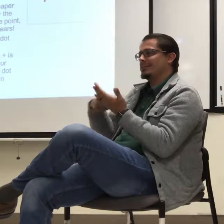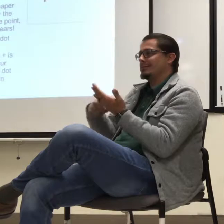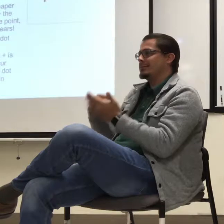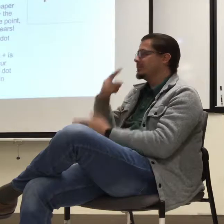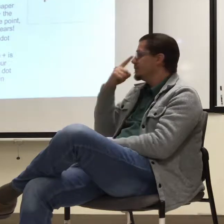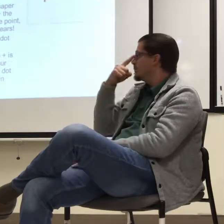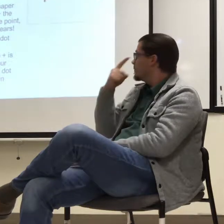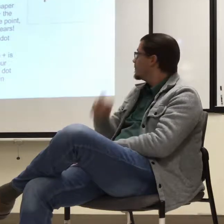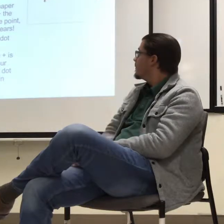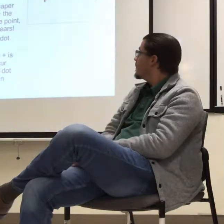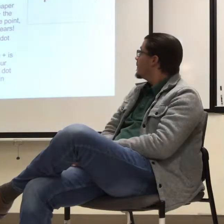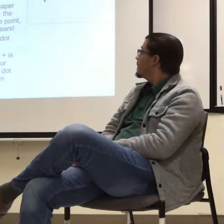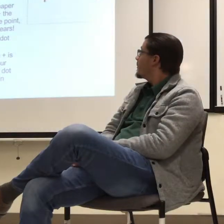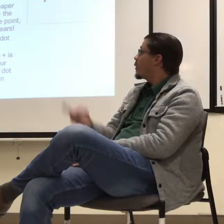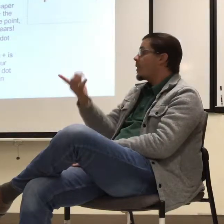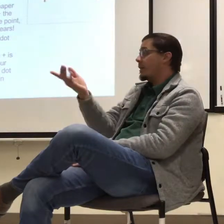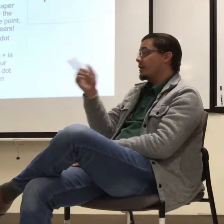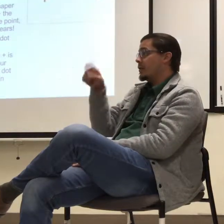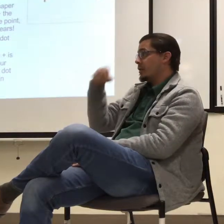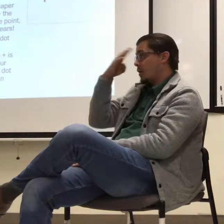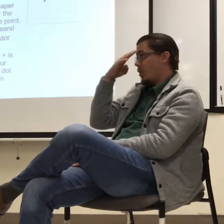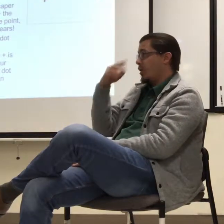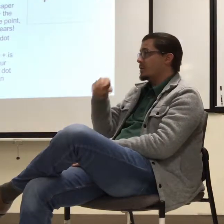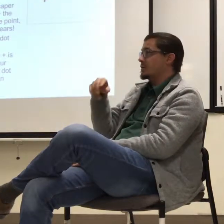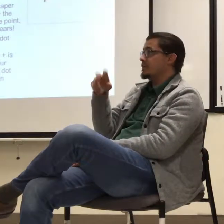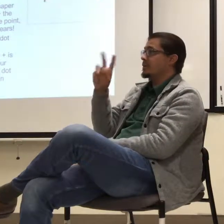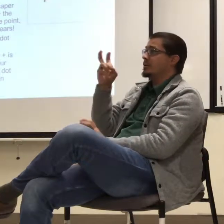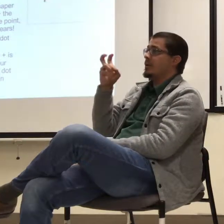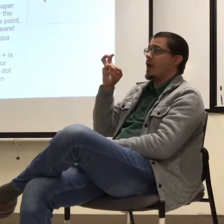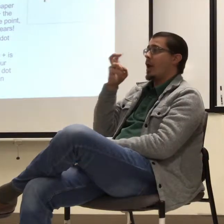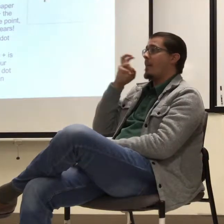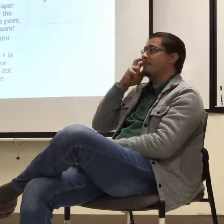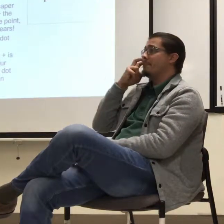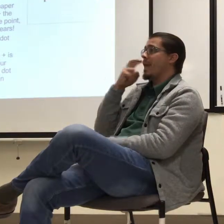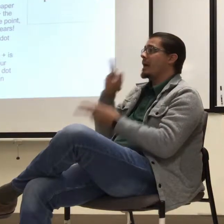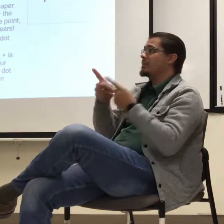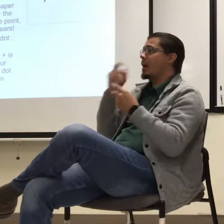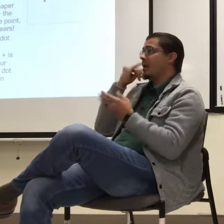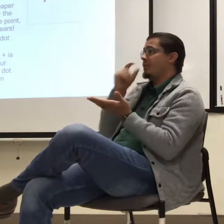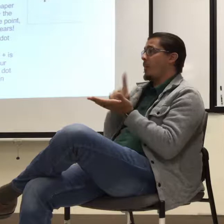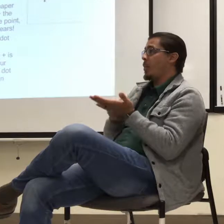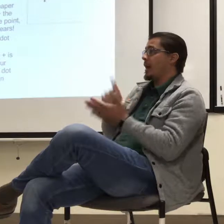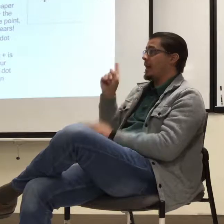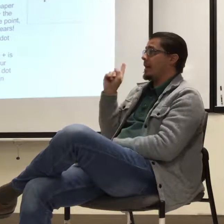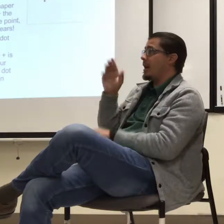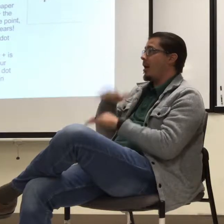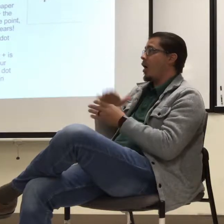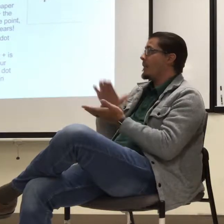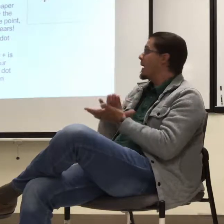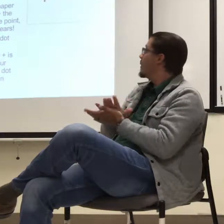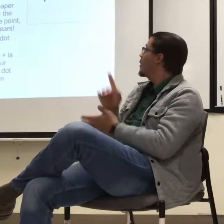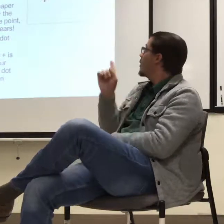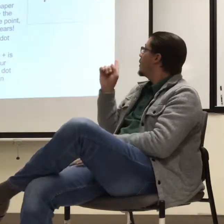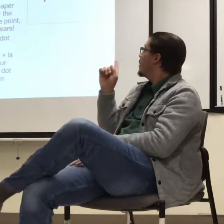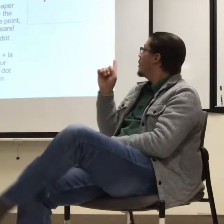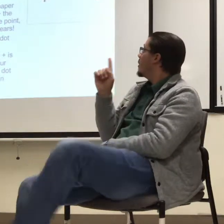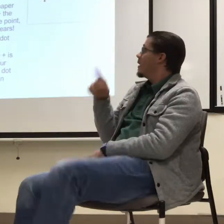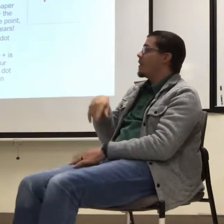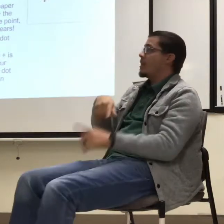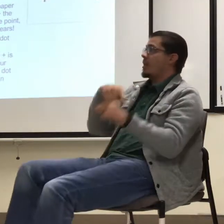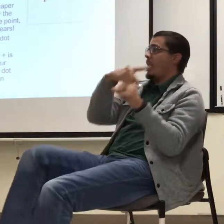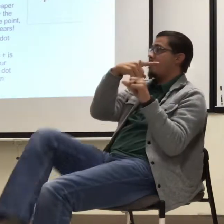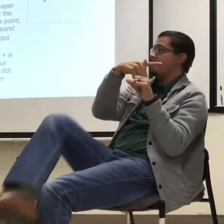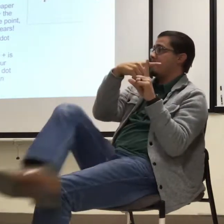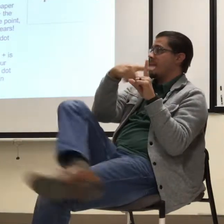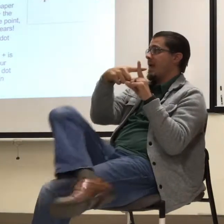But one thing I do want you to know, since I said there's a blind spot, is if you were to print this out on a piece of paper, the plus and the